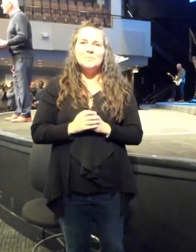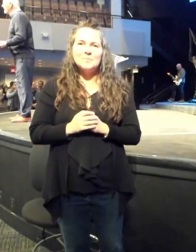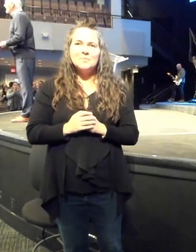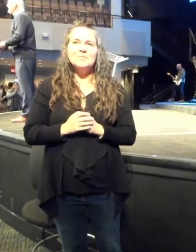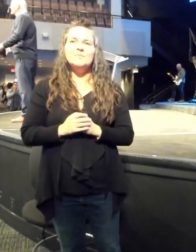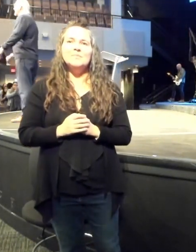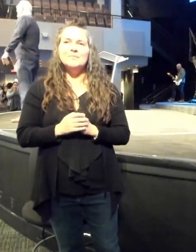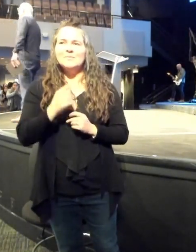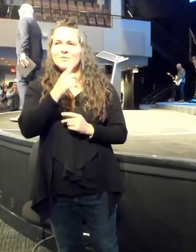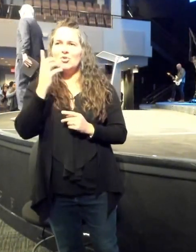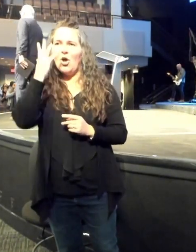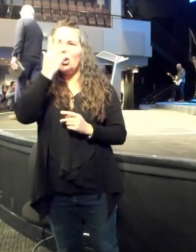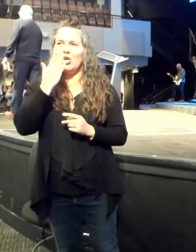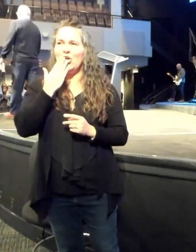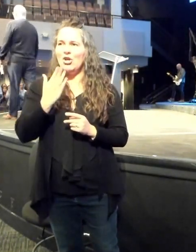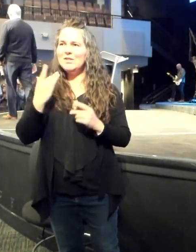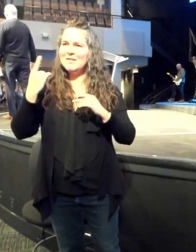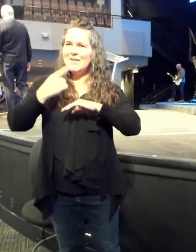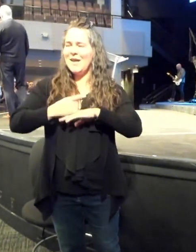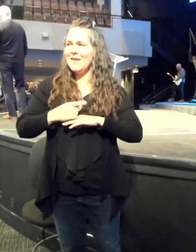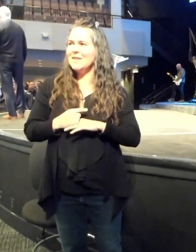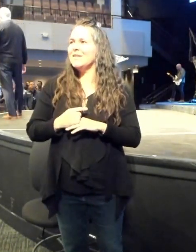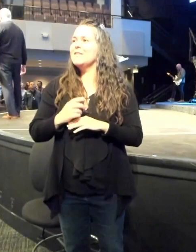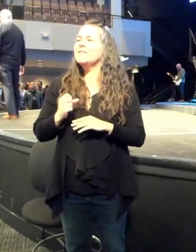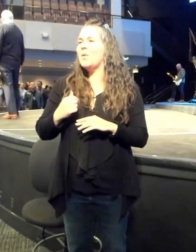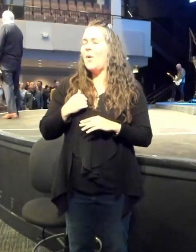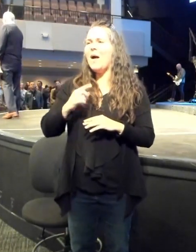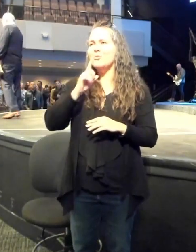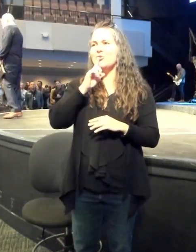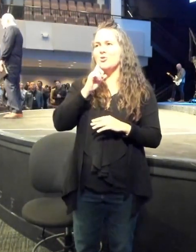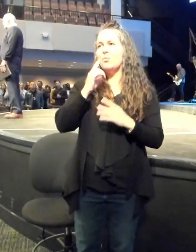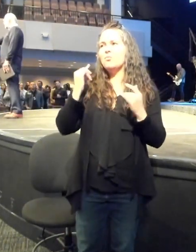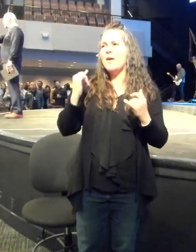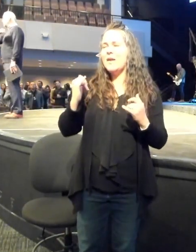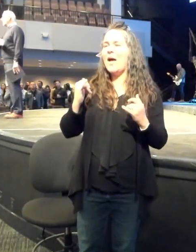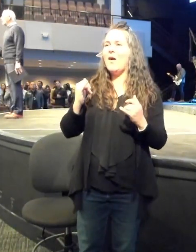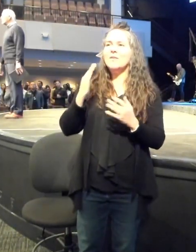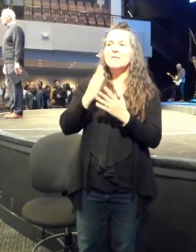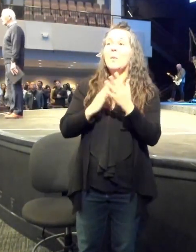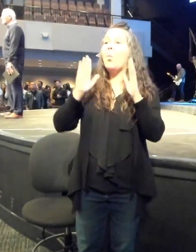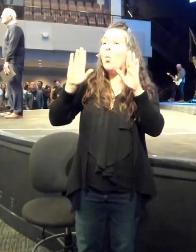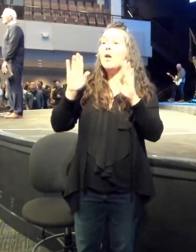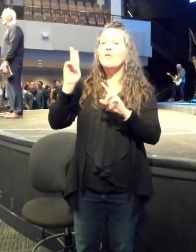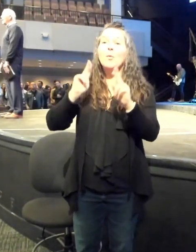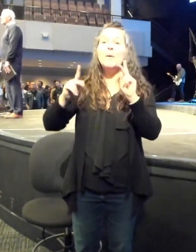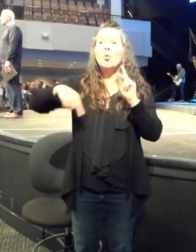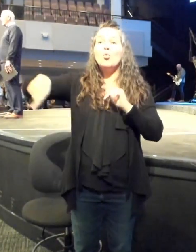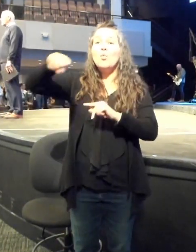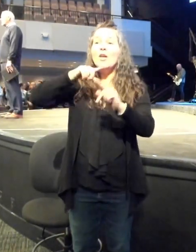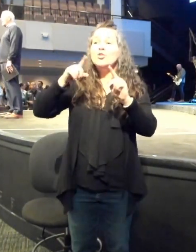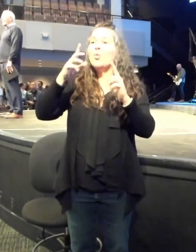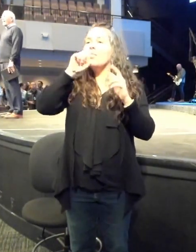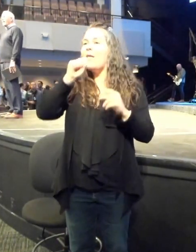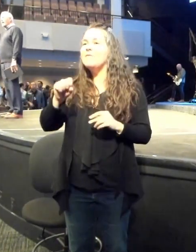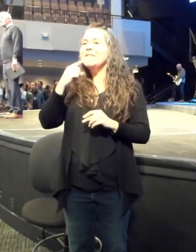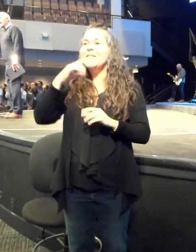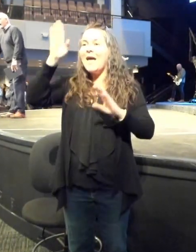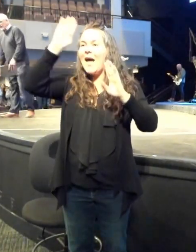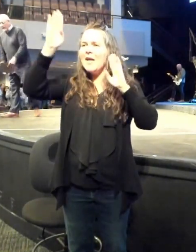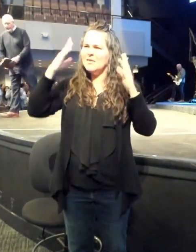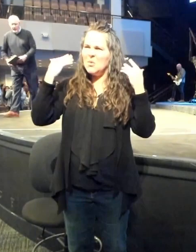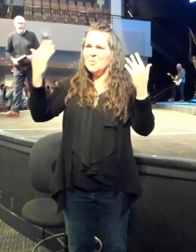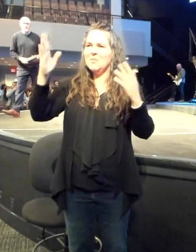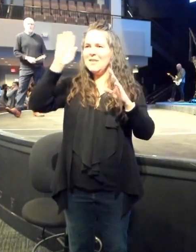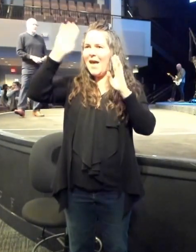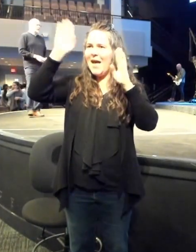Boy, you're looking good today. And I'm sure that right now there's some wonderful people around you that love to say hi to you. So why don't you swing around, say hi